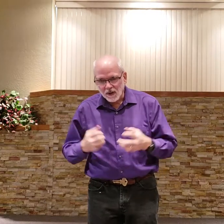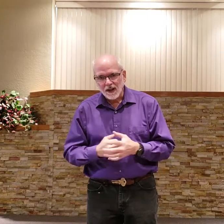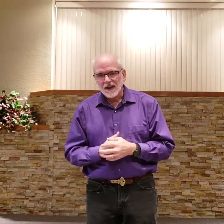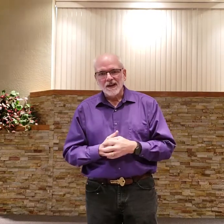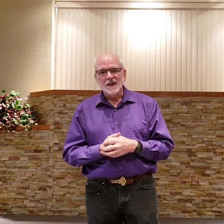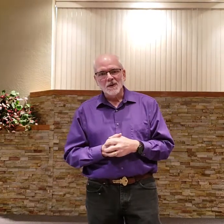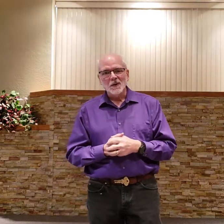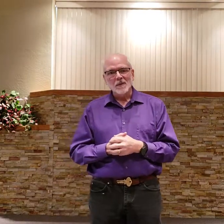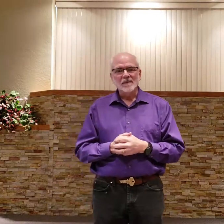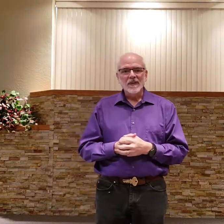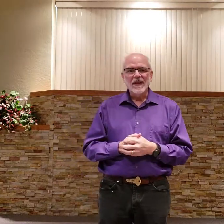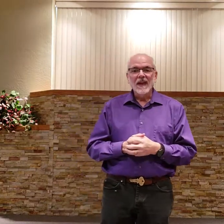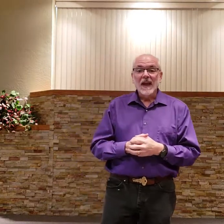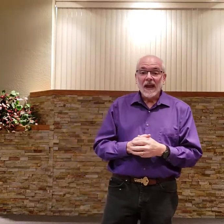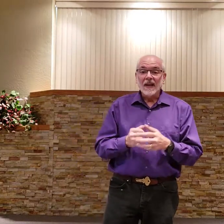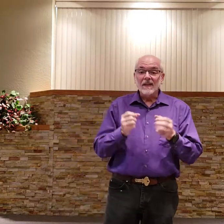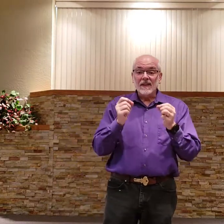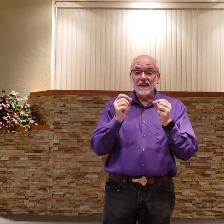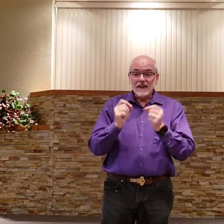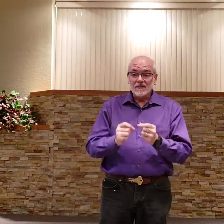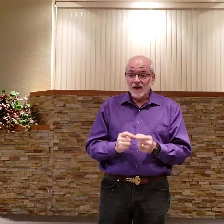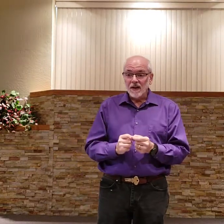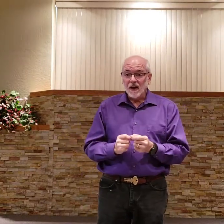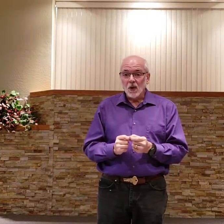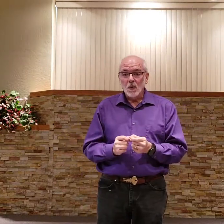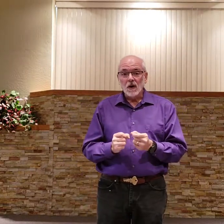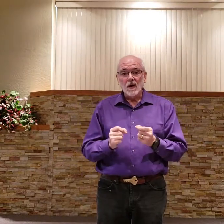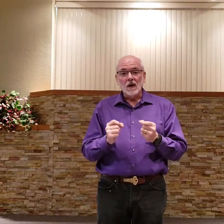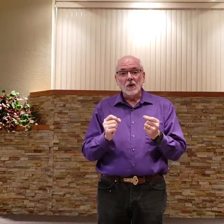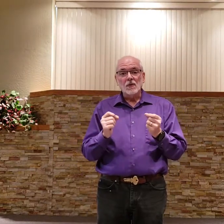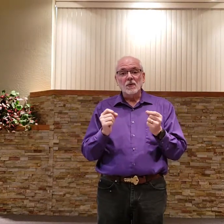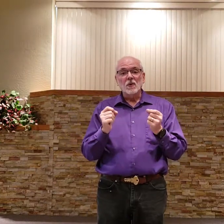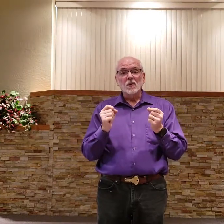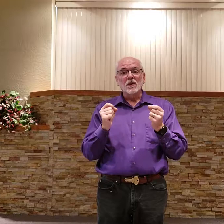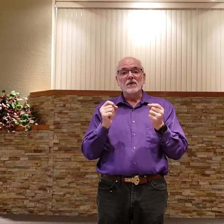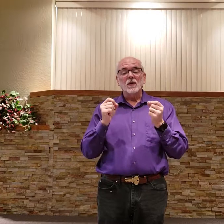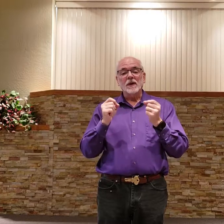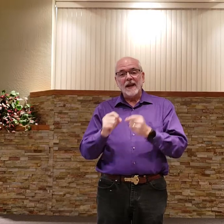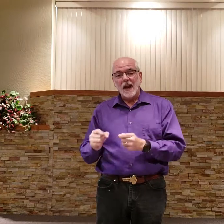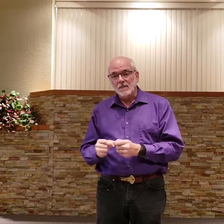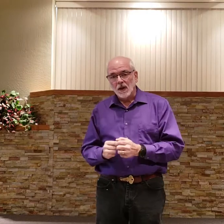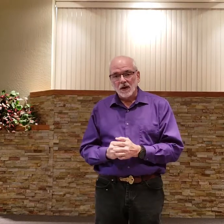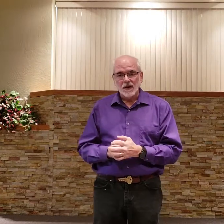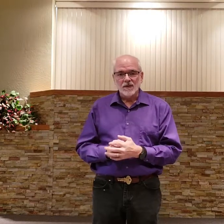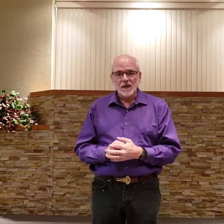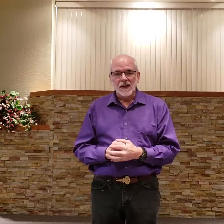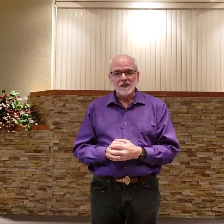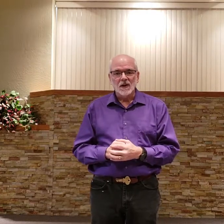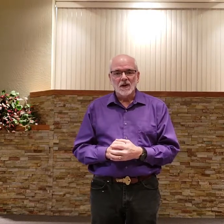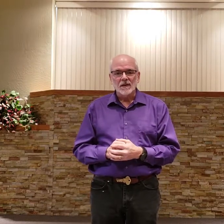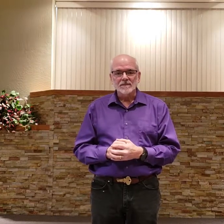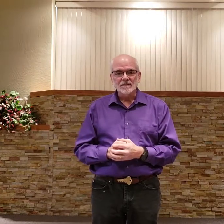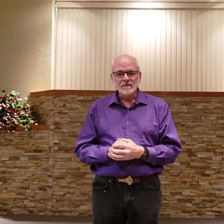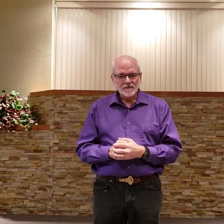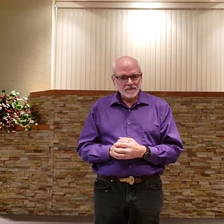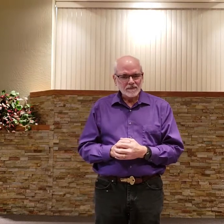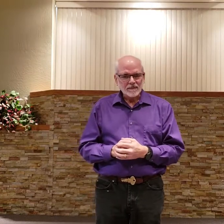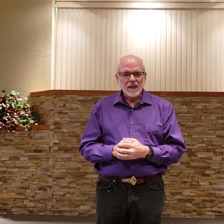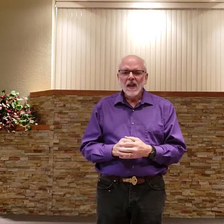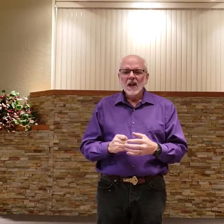really get into. And in this video, we're going to go through the vocabulary for that song.